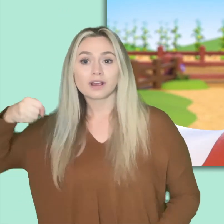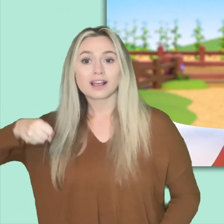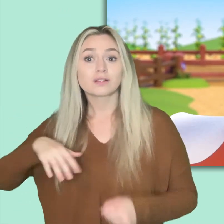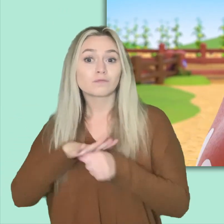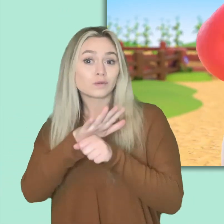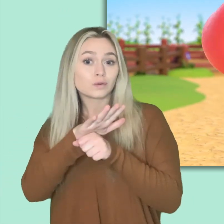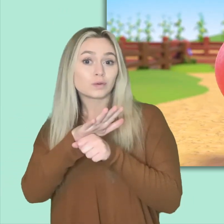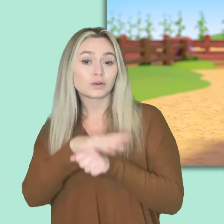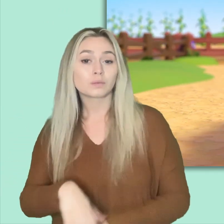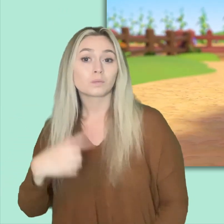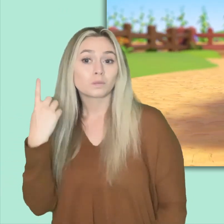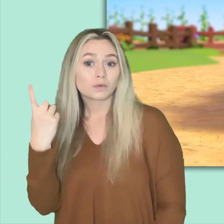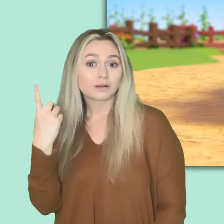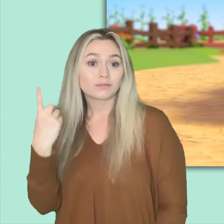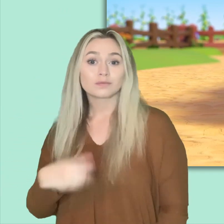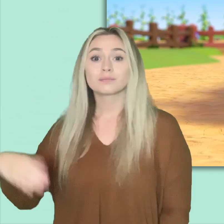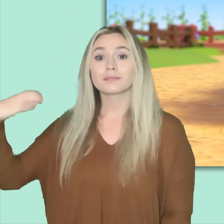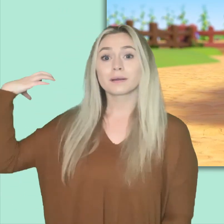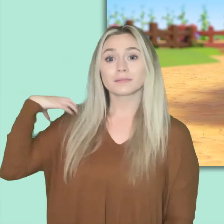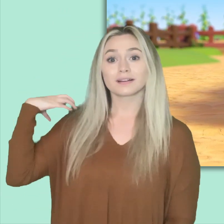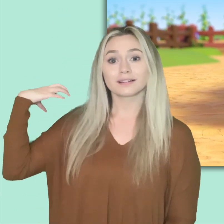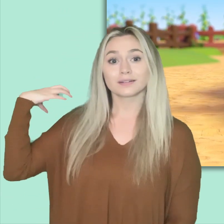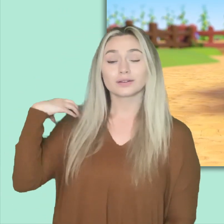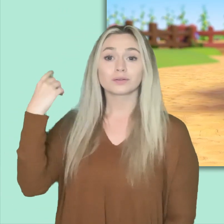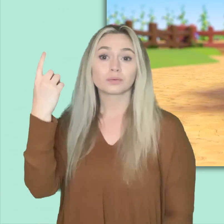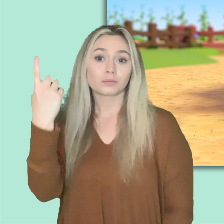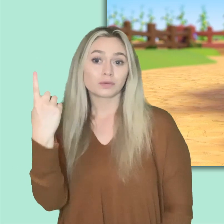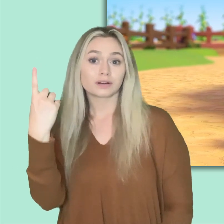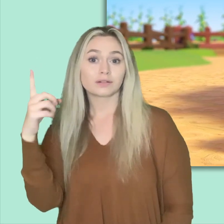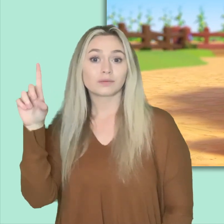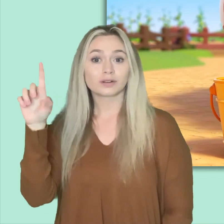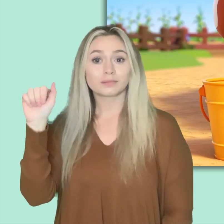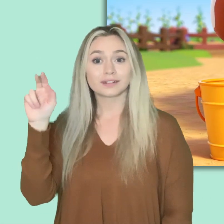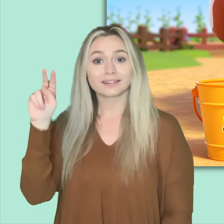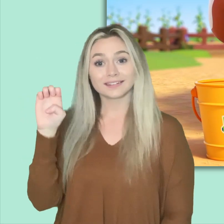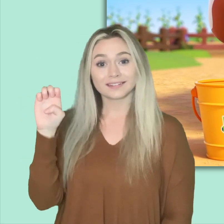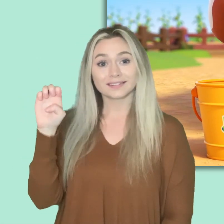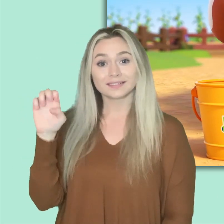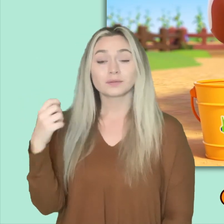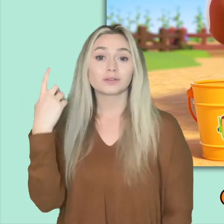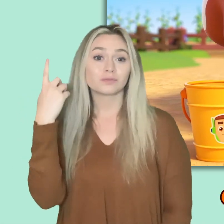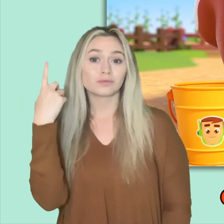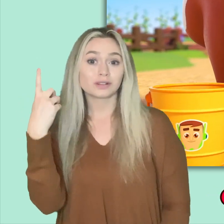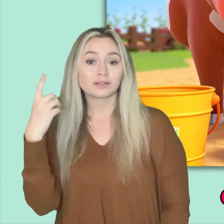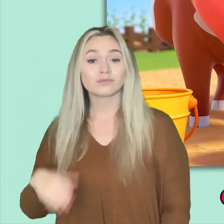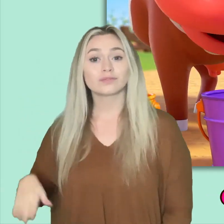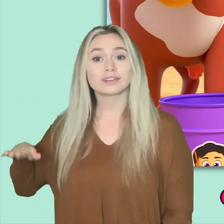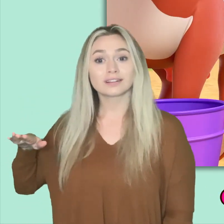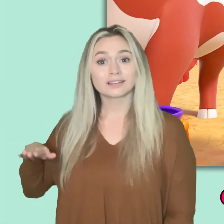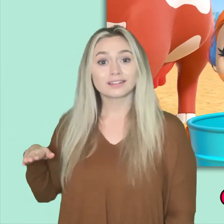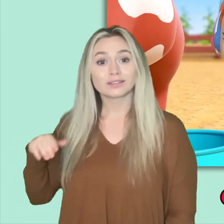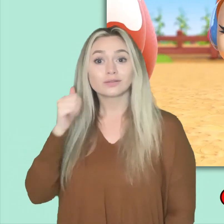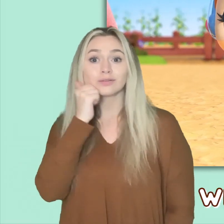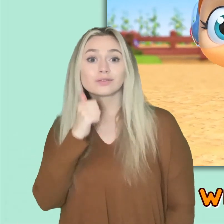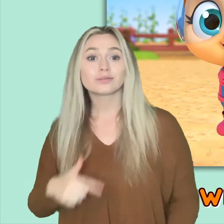pails full. One for my master, One for my dame, One for